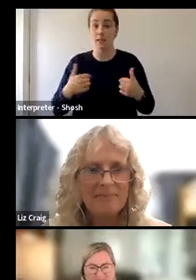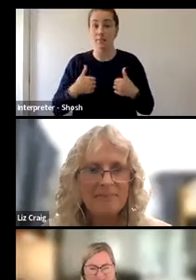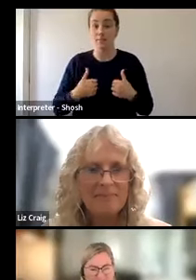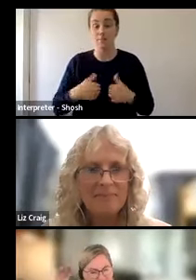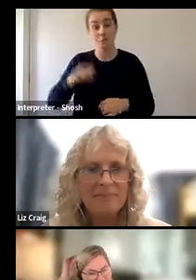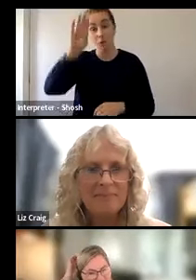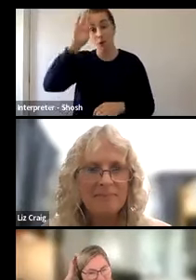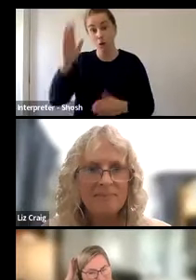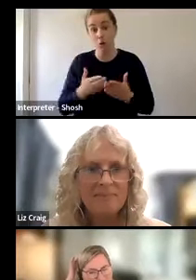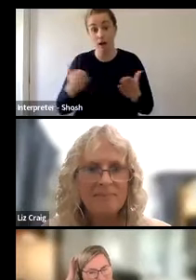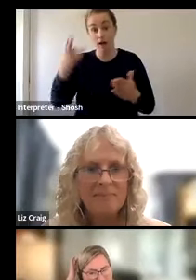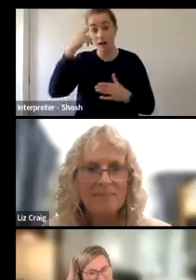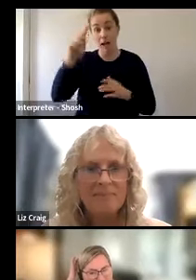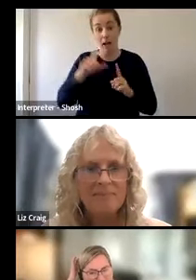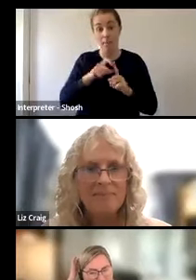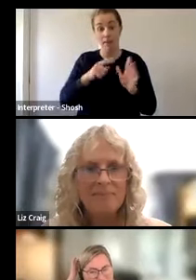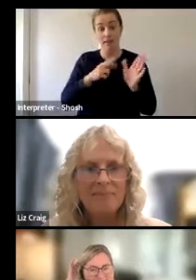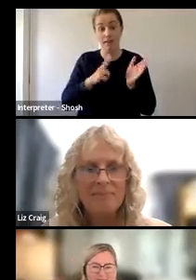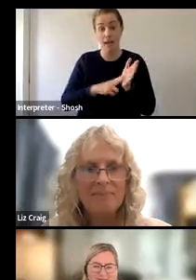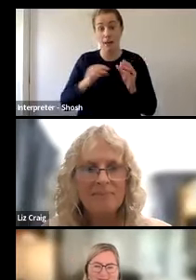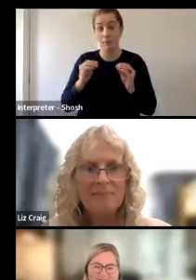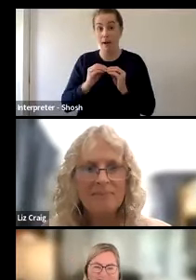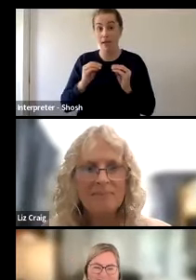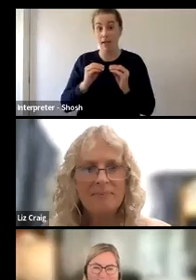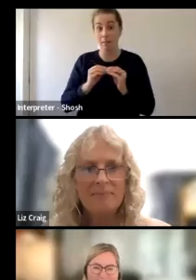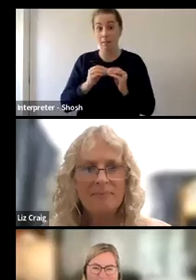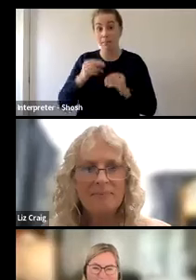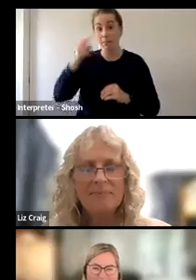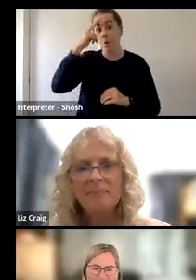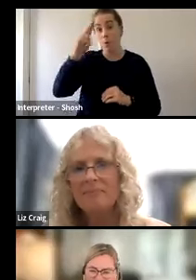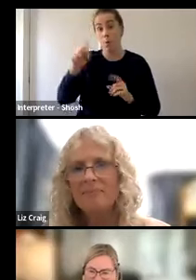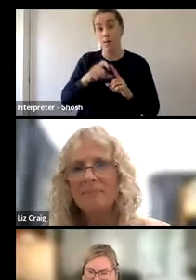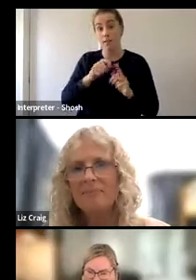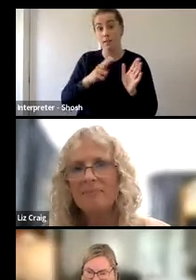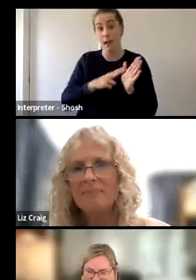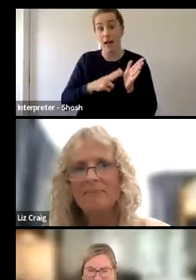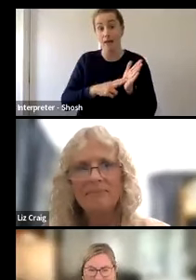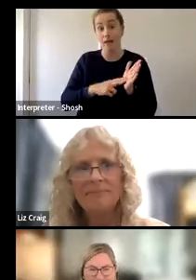Kia ora, my name is Dan Buckingham, ko Dan Buckingham tōku ingoa.